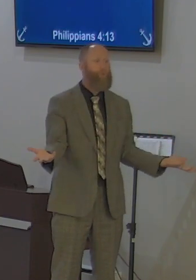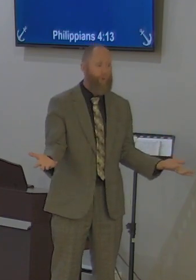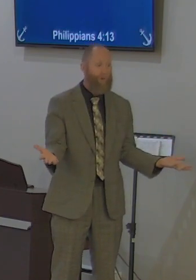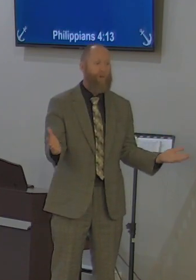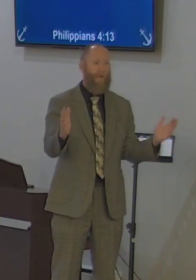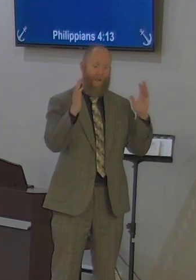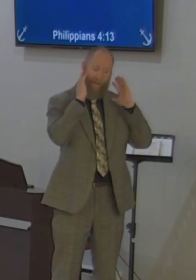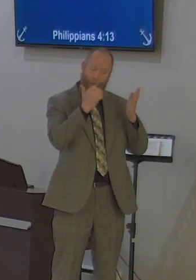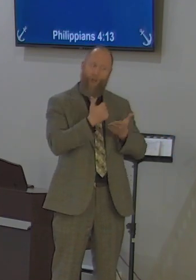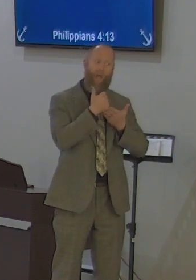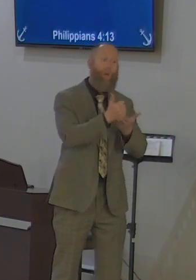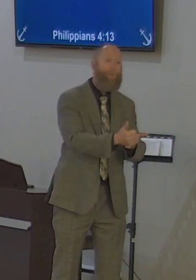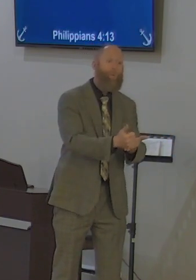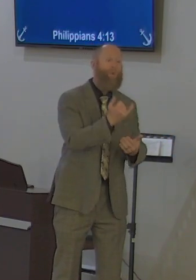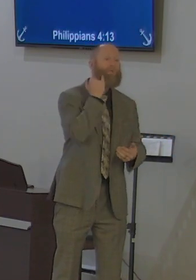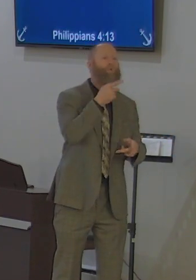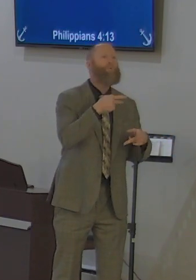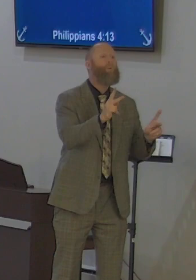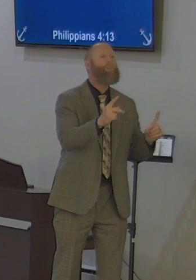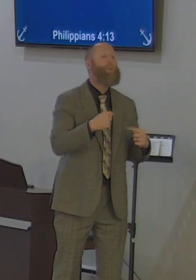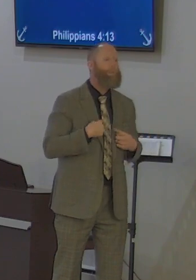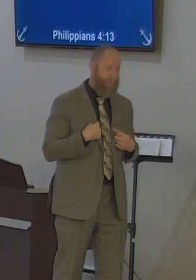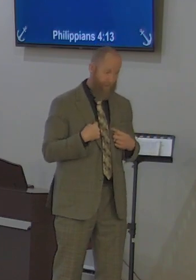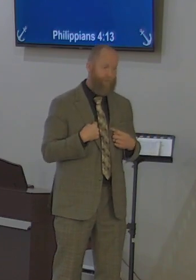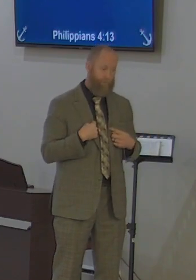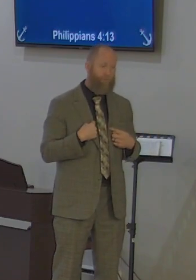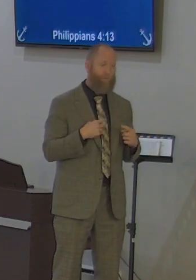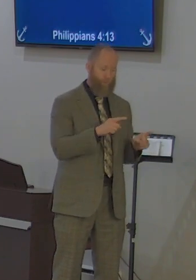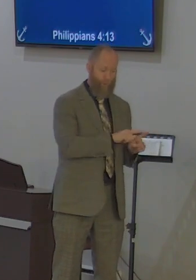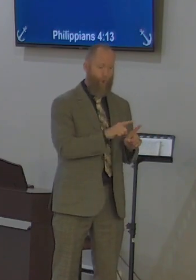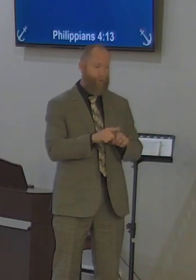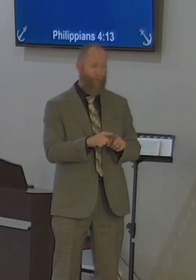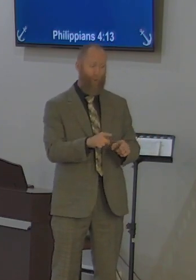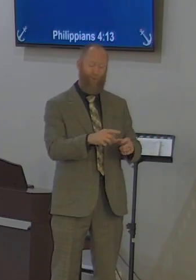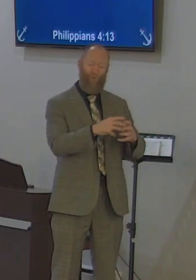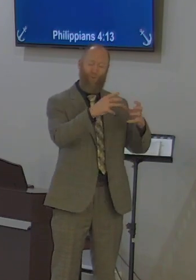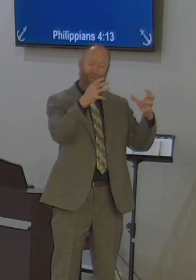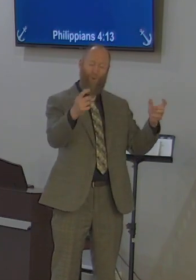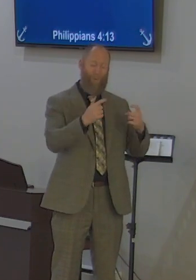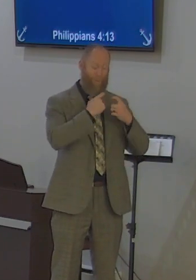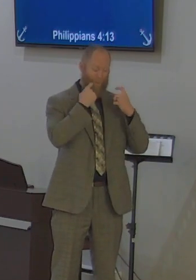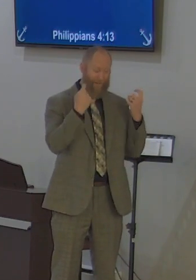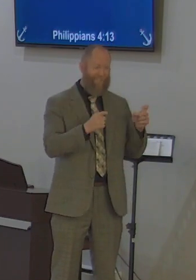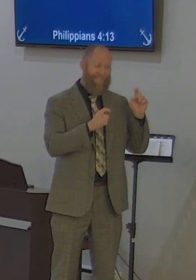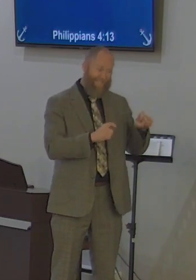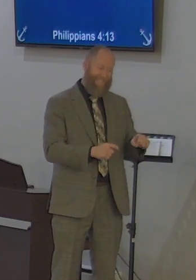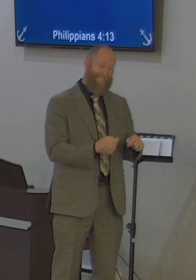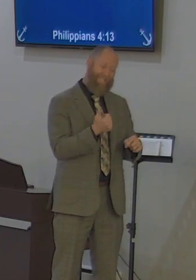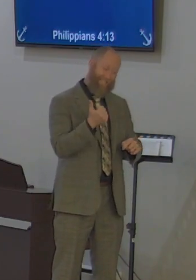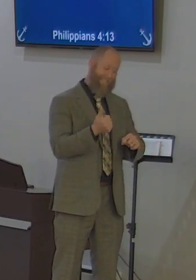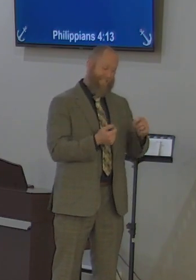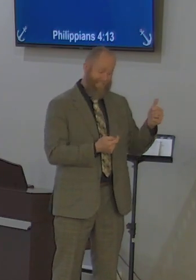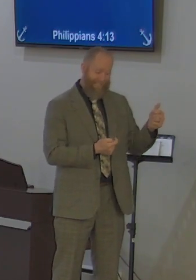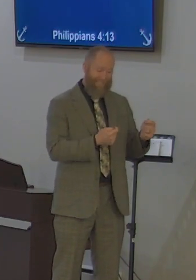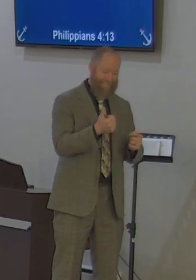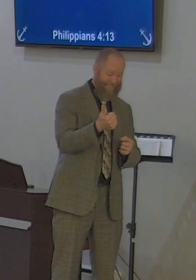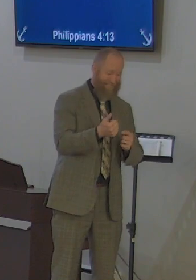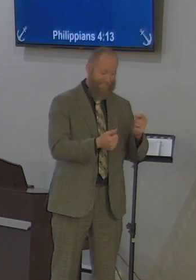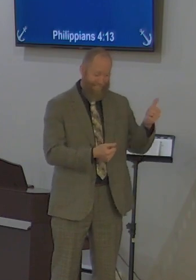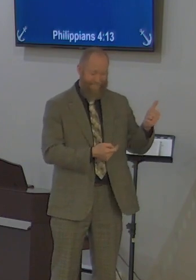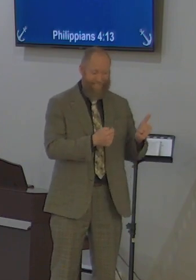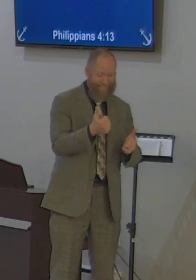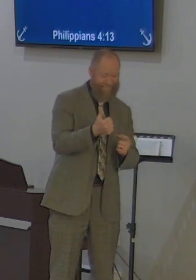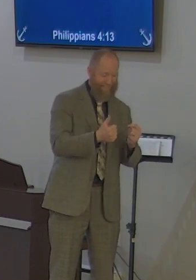you'll allow me to. And oh, by the way, there's enough sin in your life that until you can get that straight, there are some things from which you're